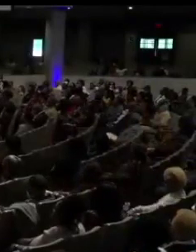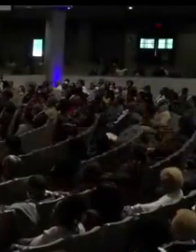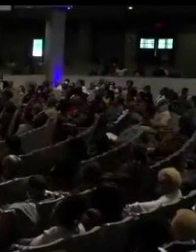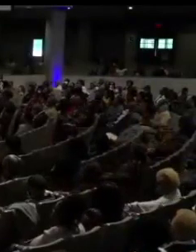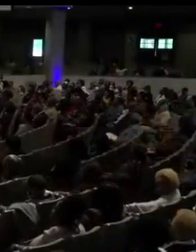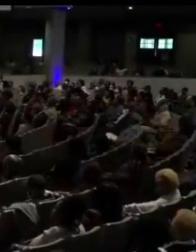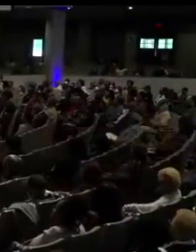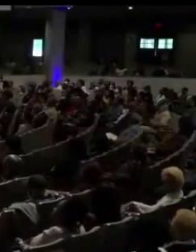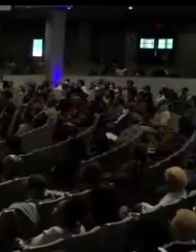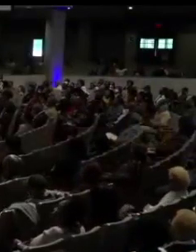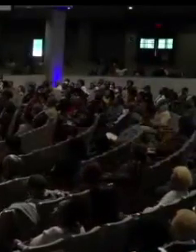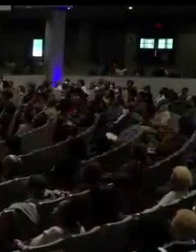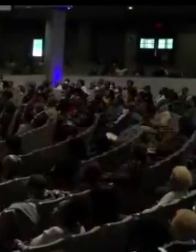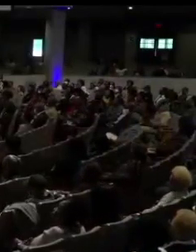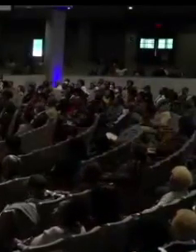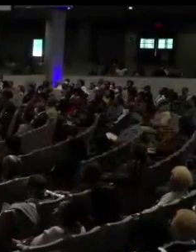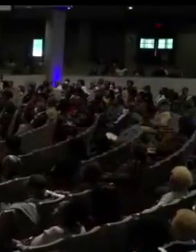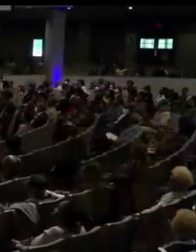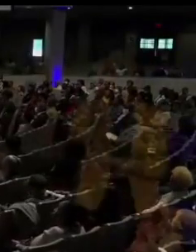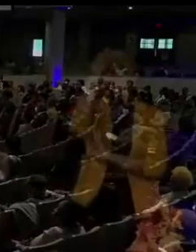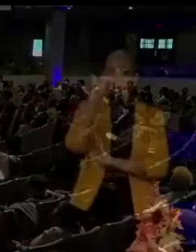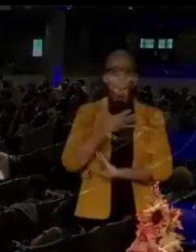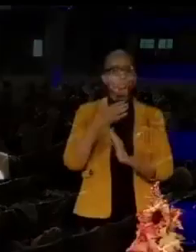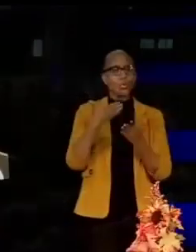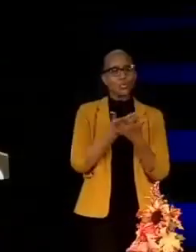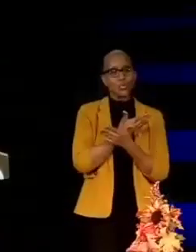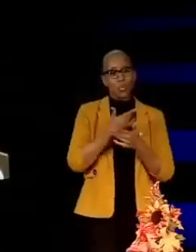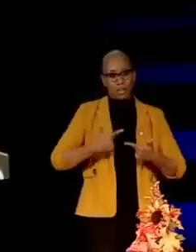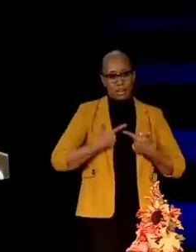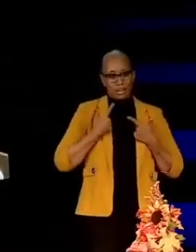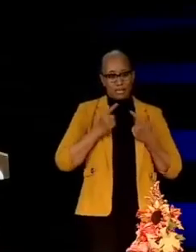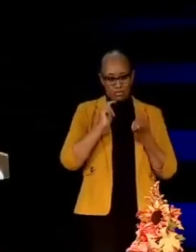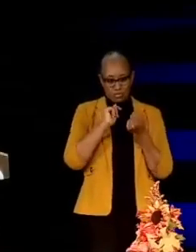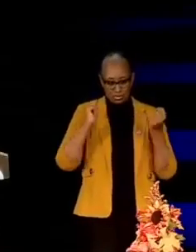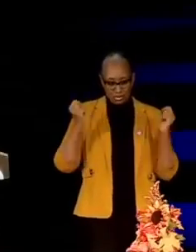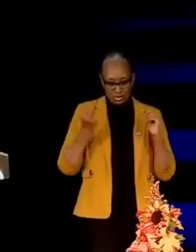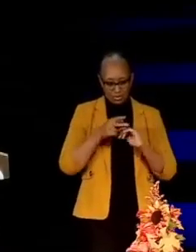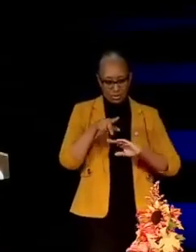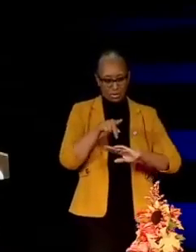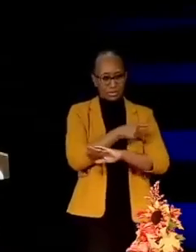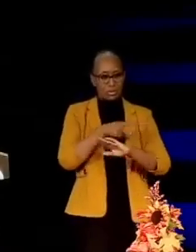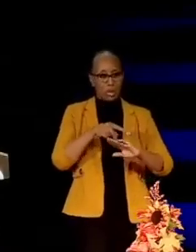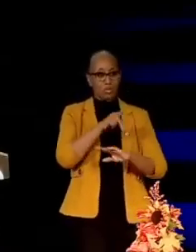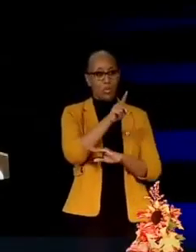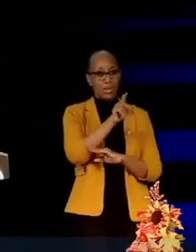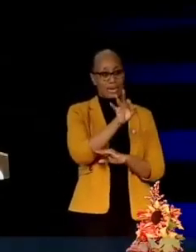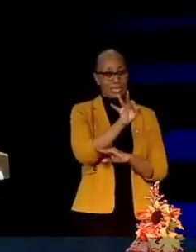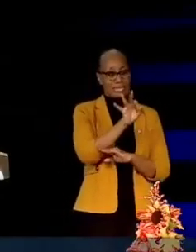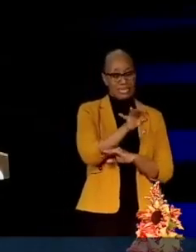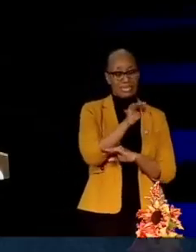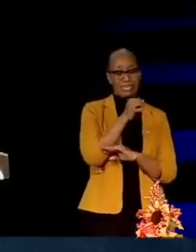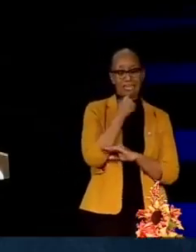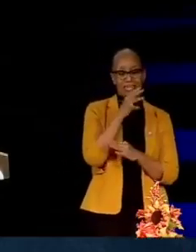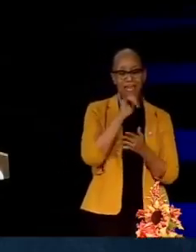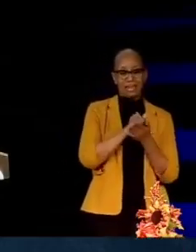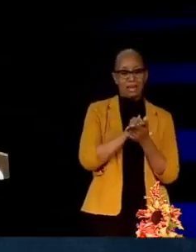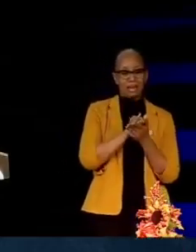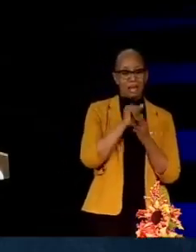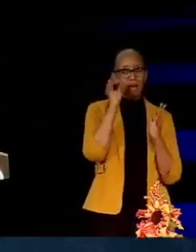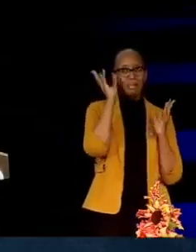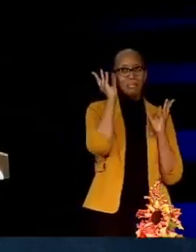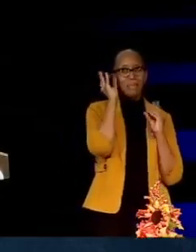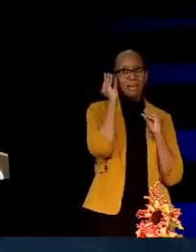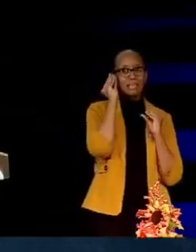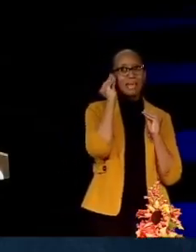to confirm what God was saying in the New Living Translation. Psalms 119:52 says, "I meditate on